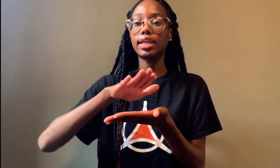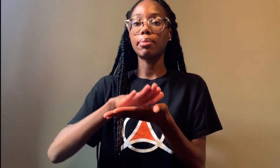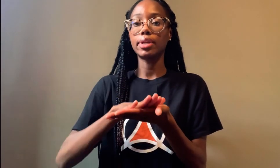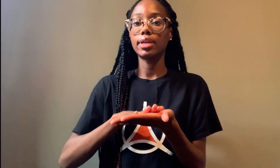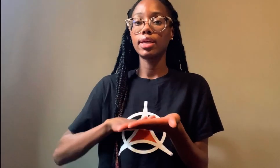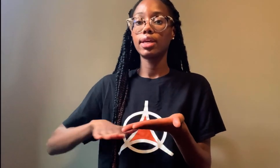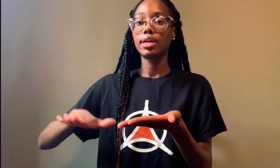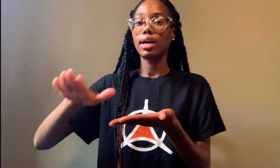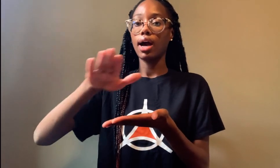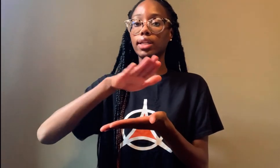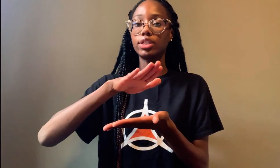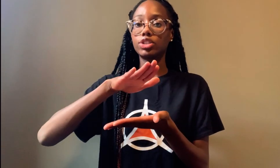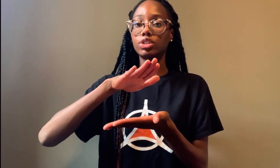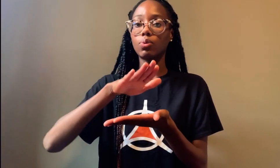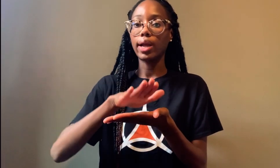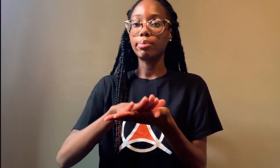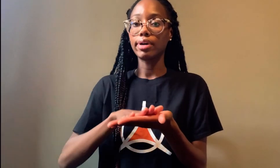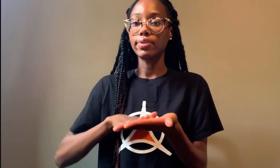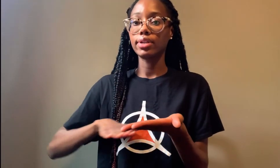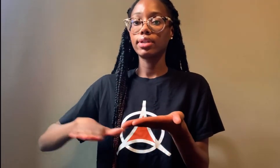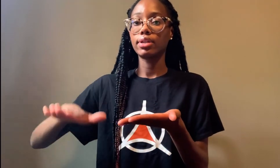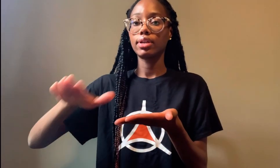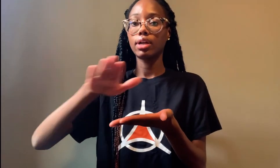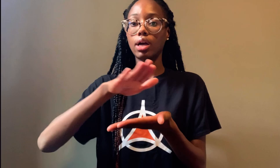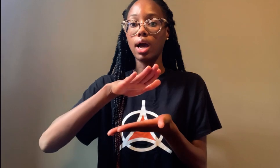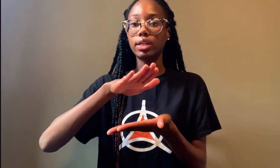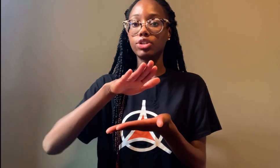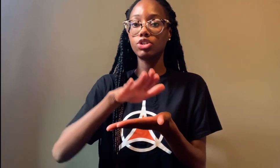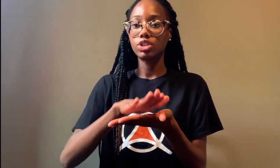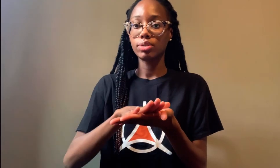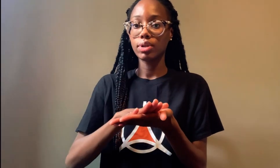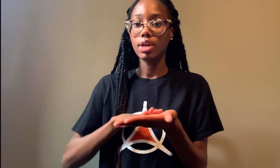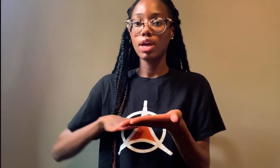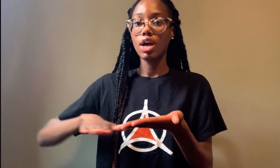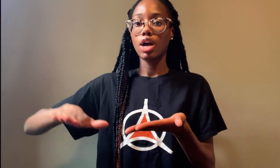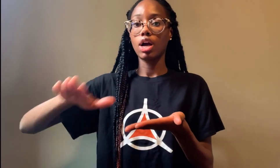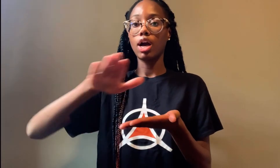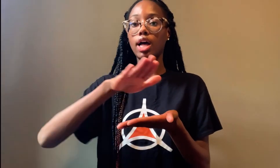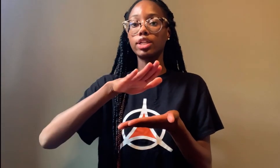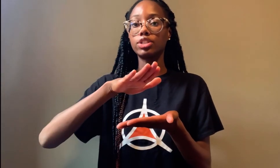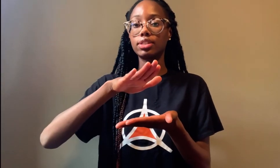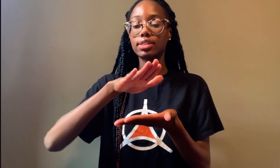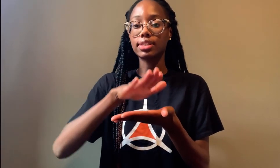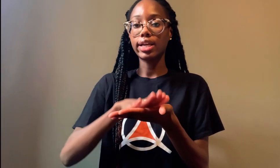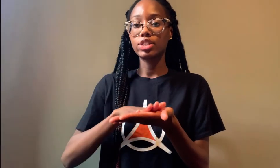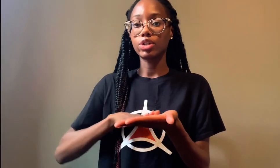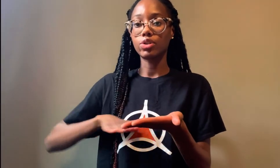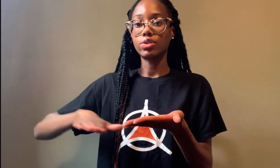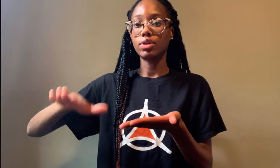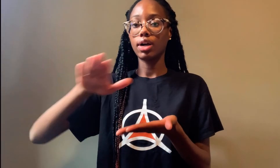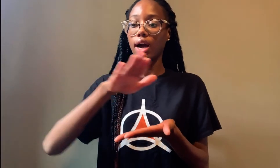non-dominant. College. Right above it. College. College. And it's a slight circle.